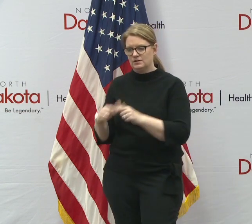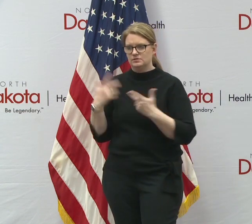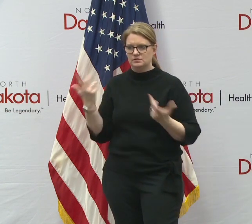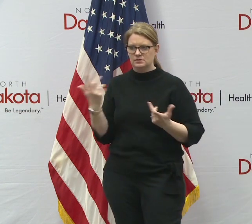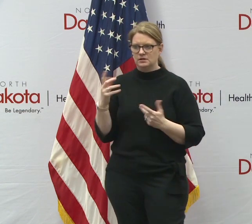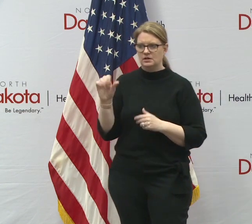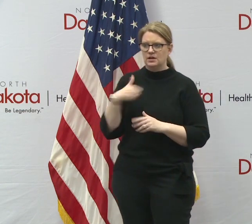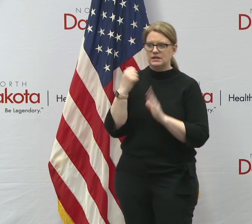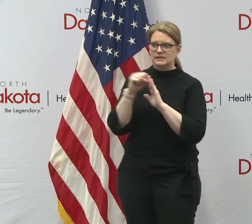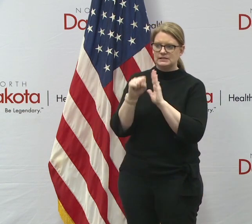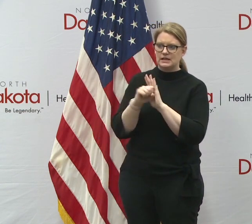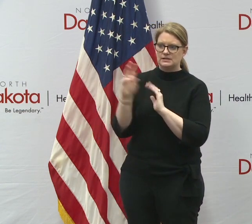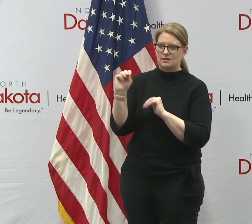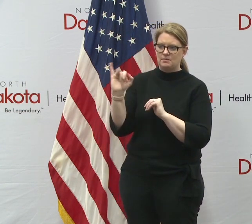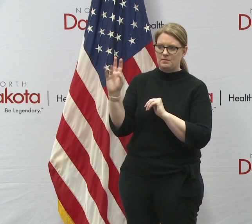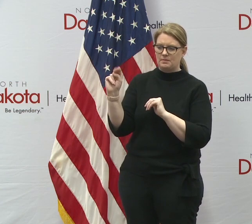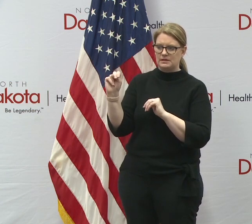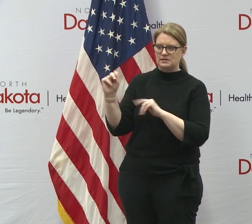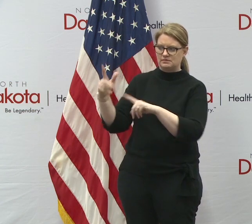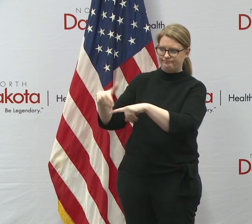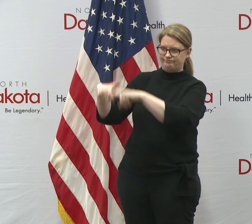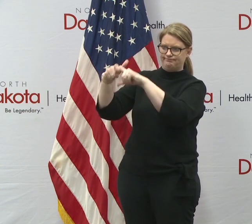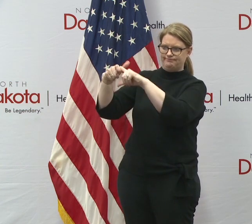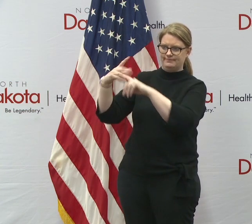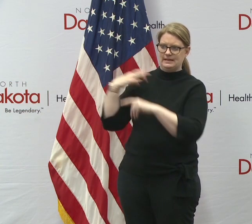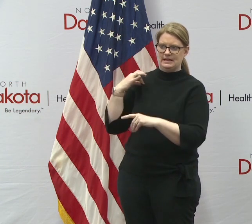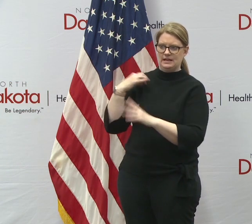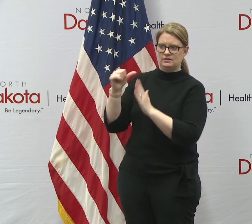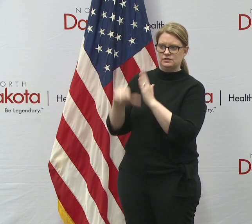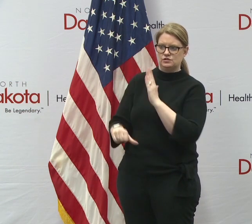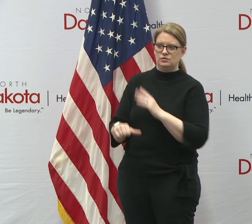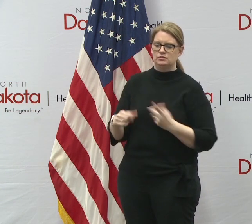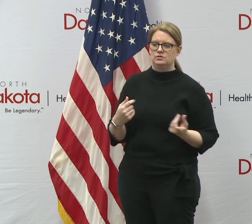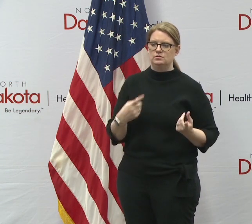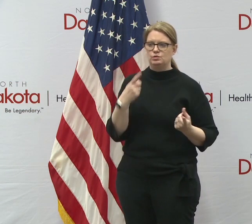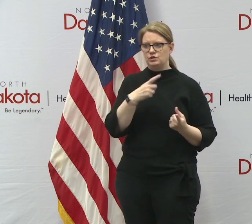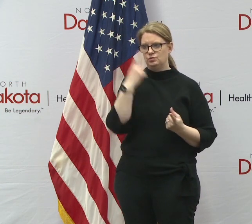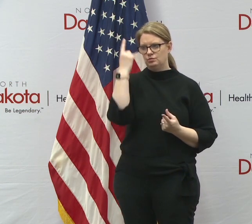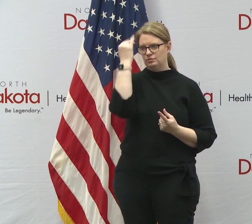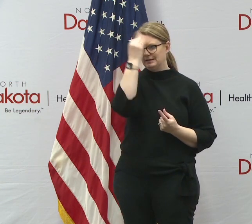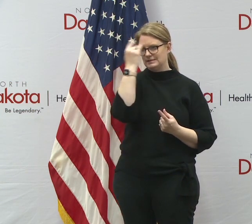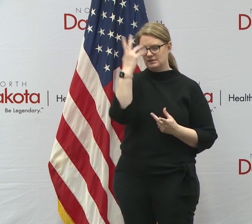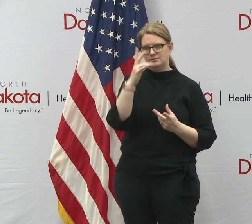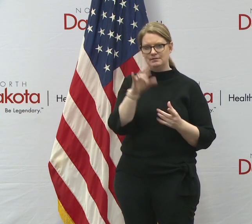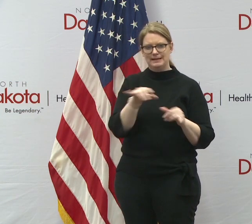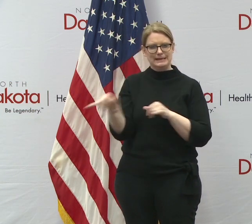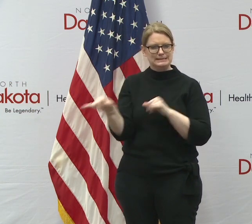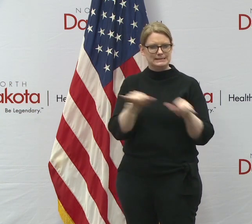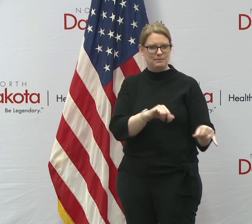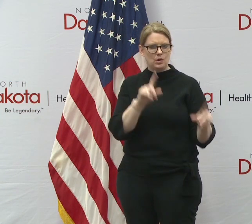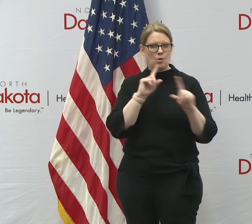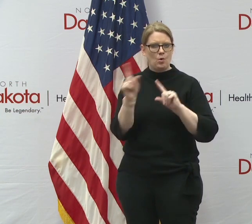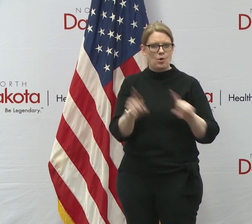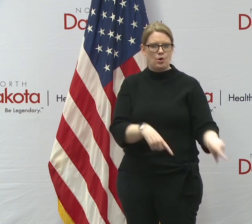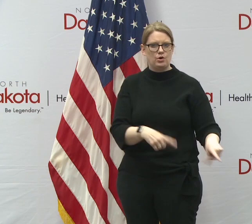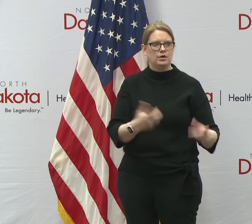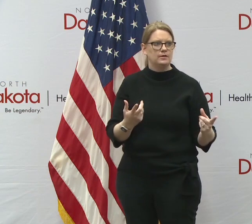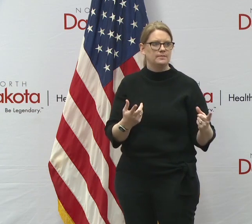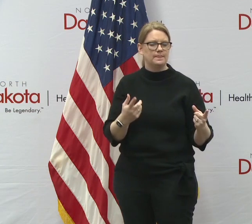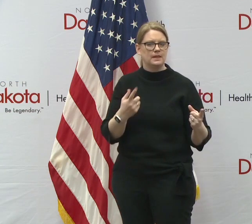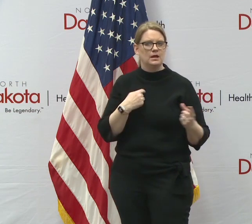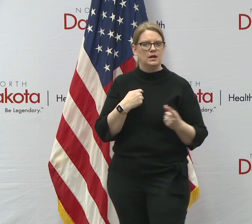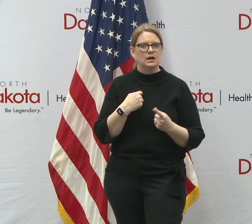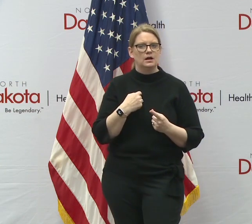states, including Minnesota, order a halt to elective surgeries, would you consider signing a similar order? Question, would I